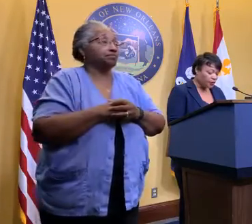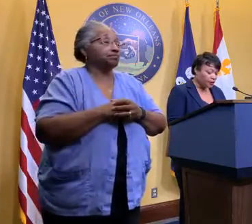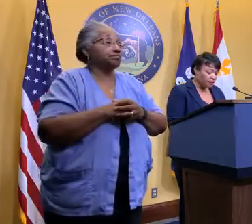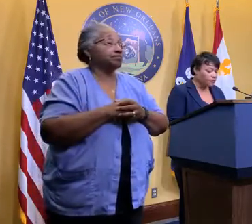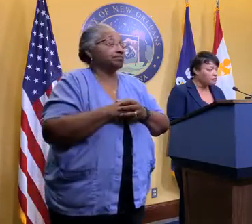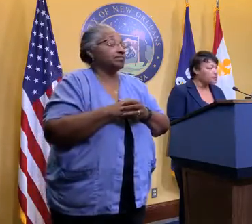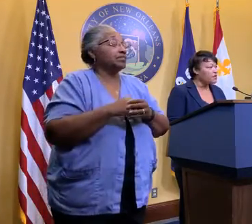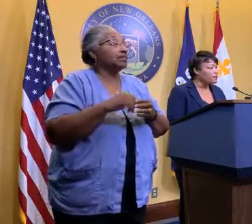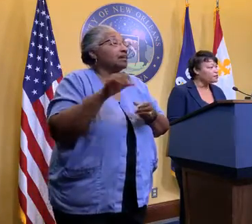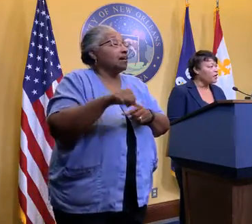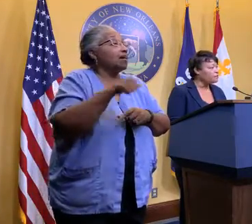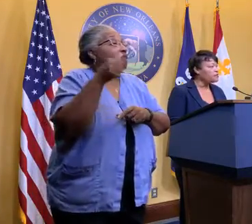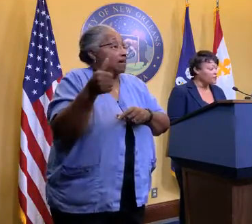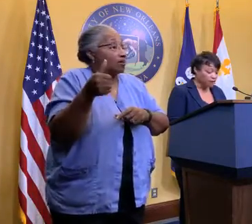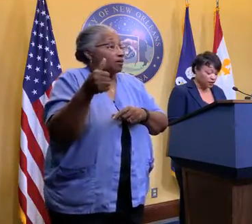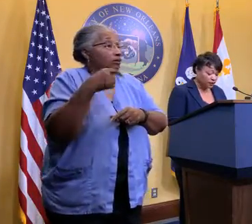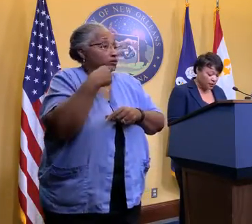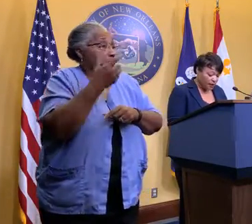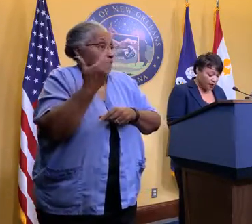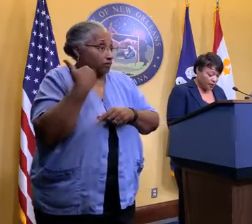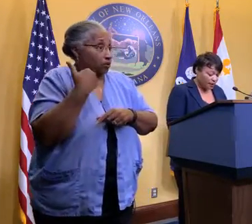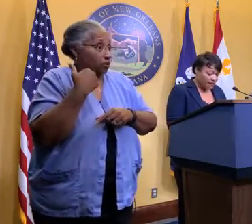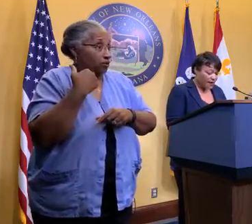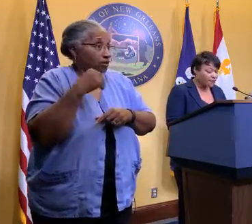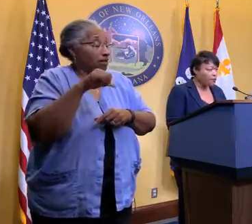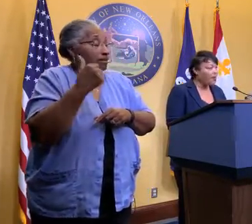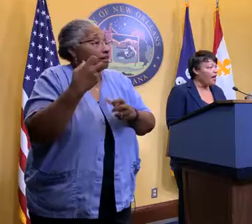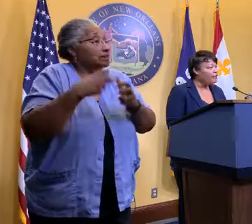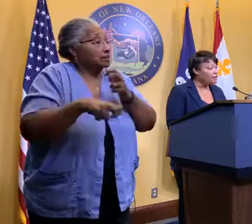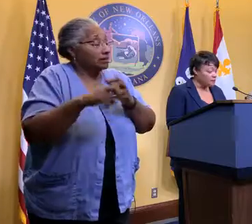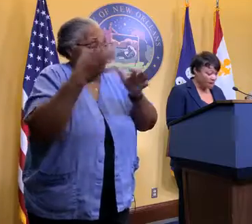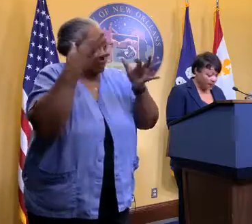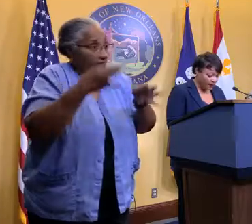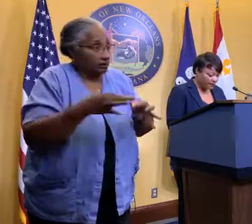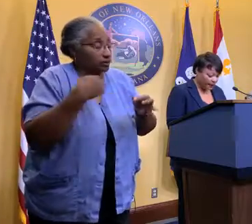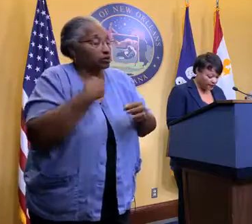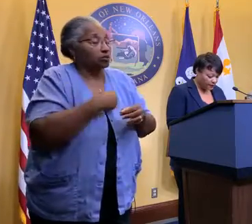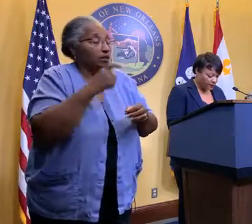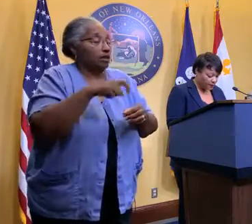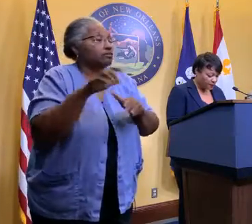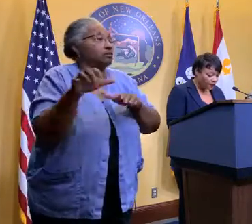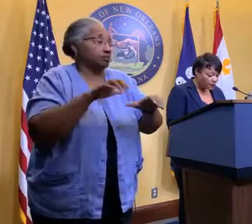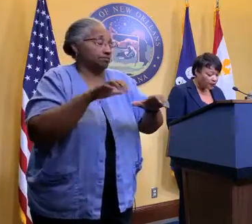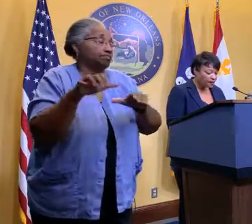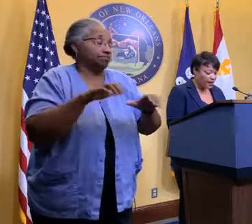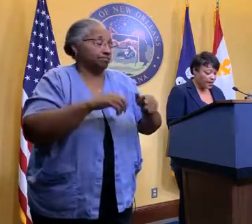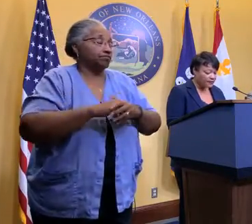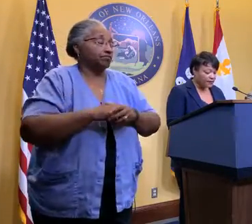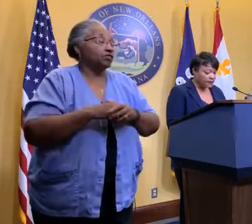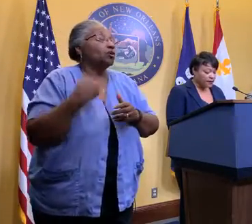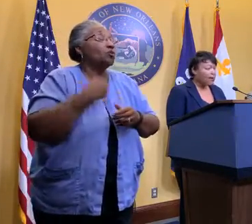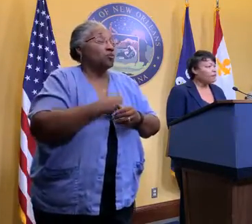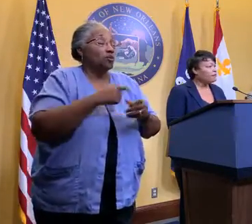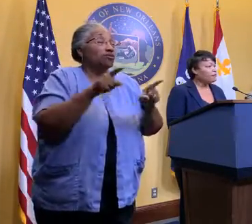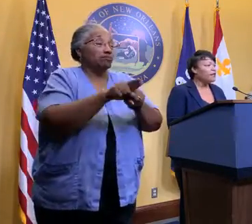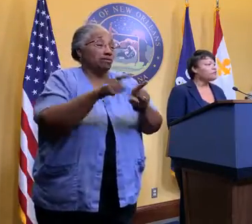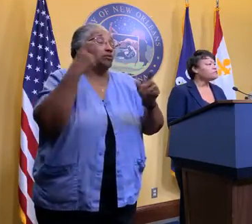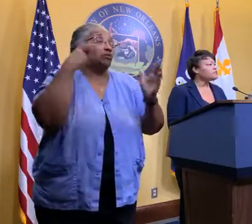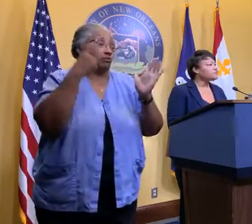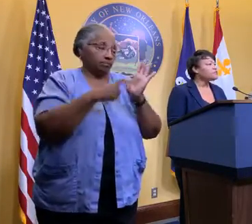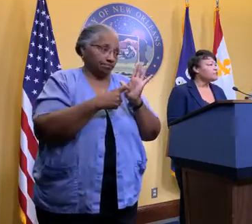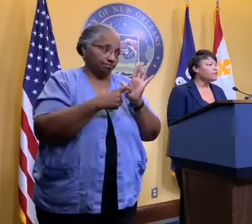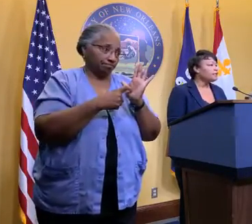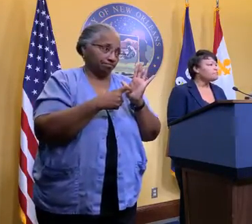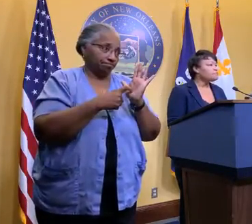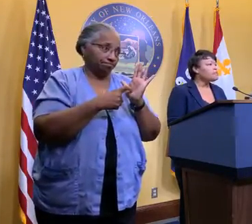I mentioned earlier, just another tough decision that we're having to make collectively. And we realize